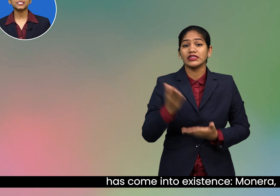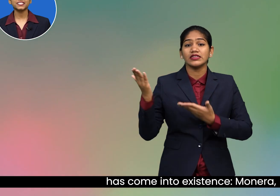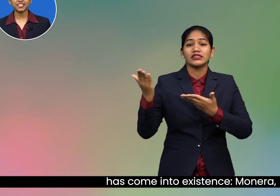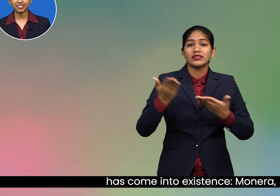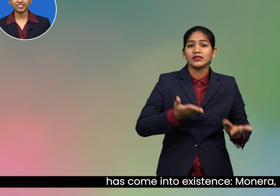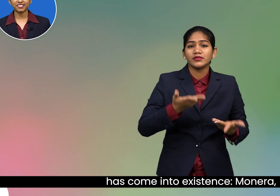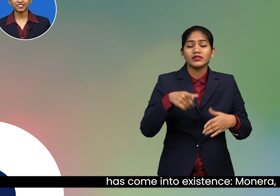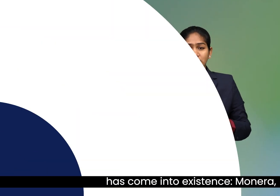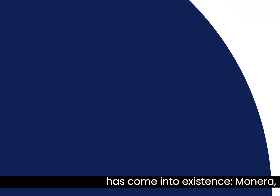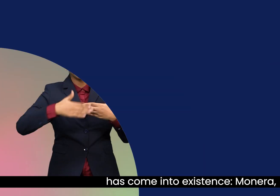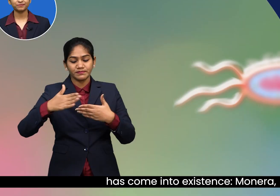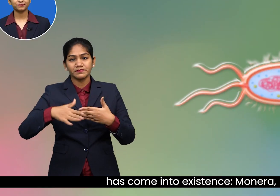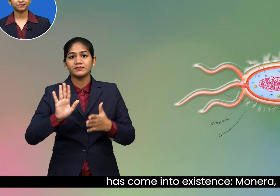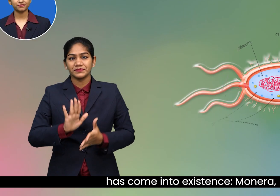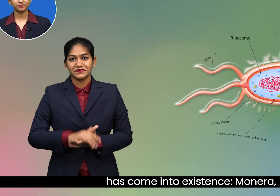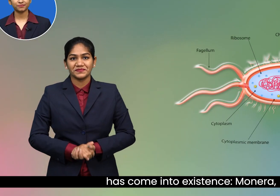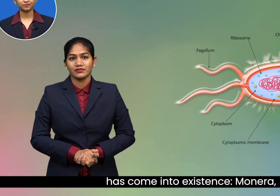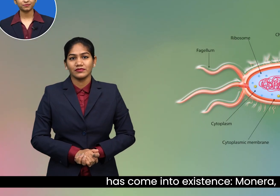into existence?